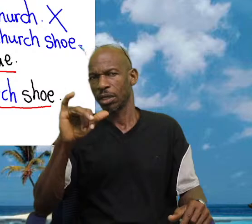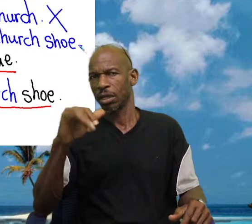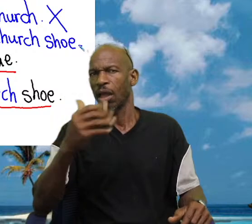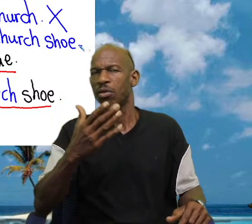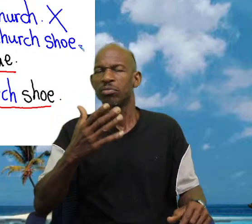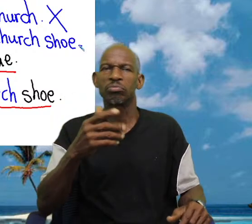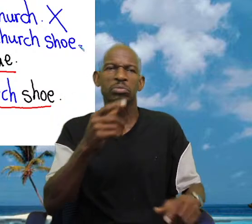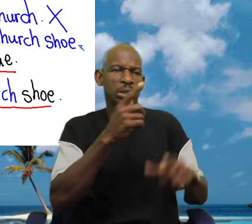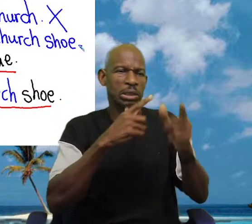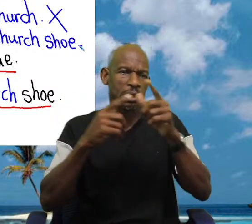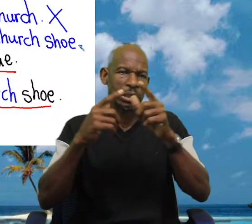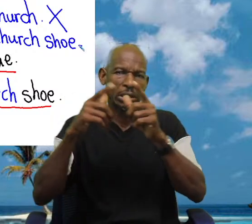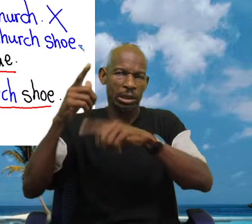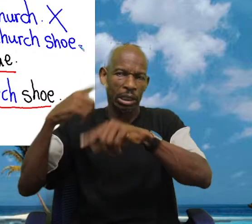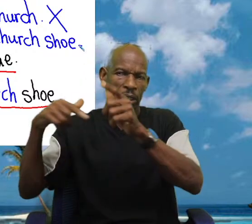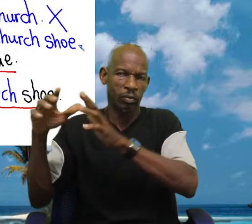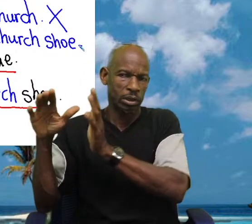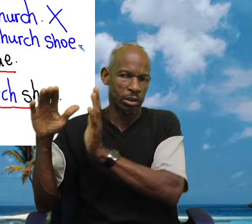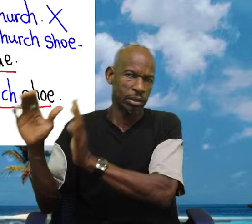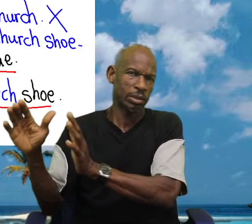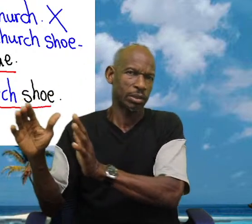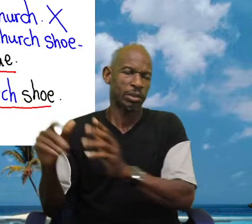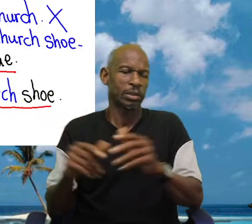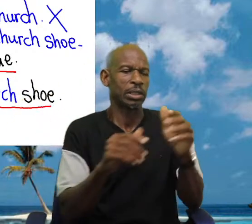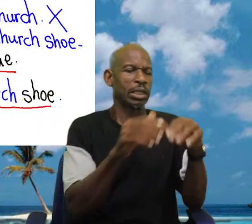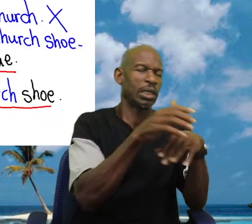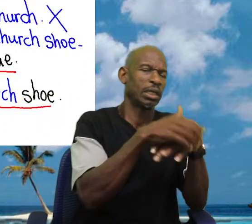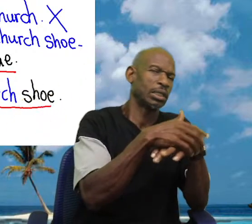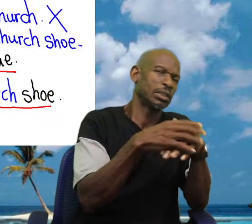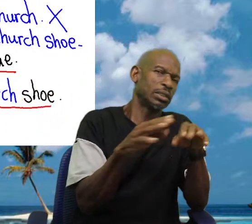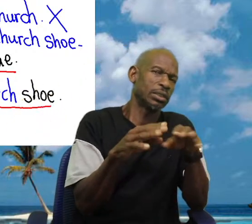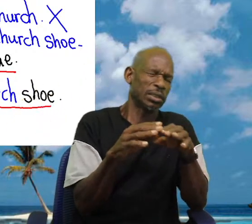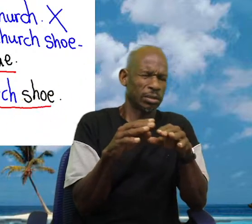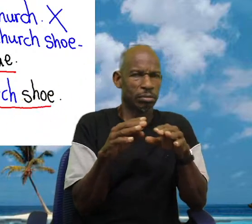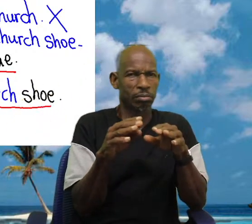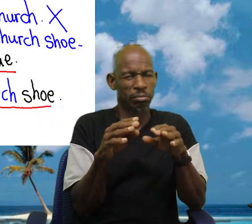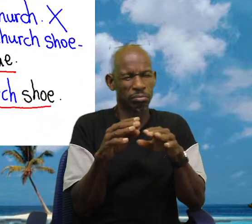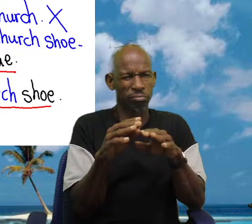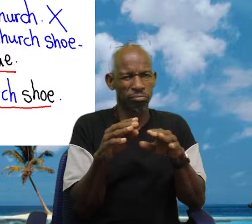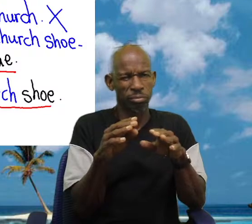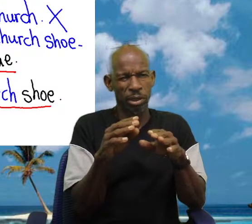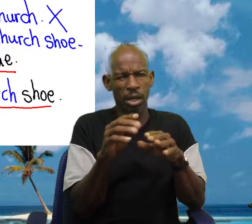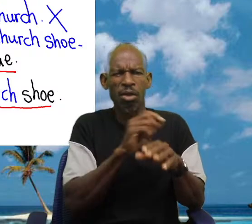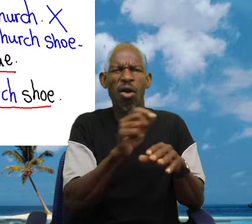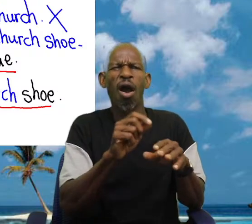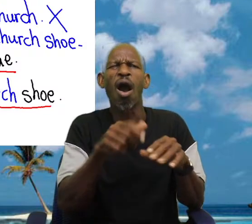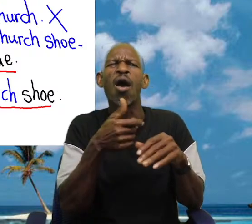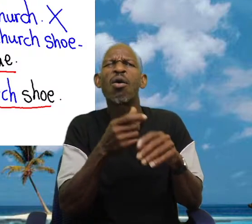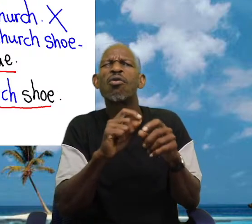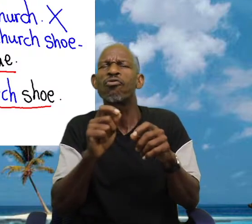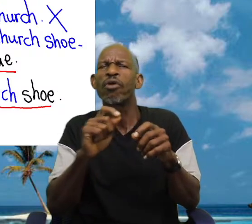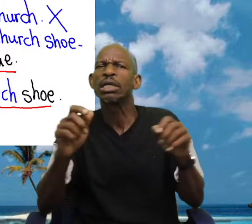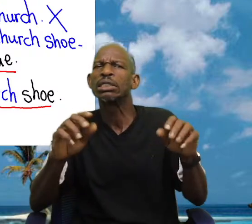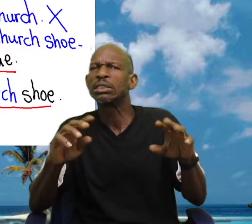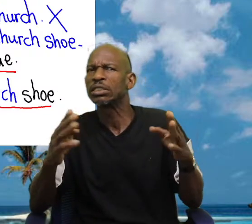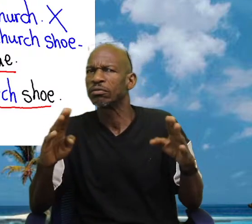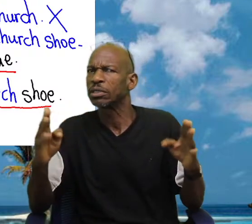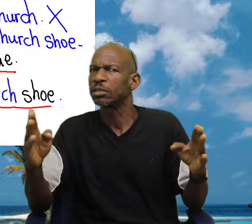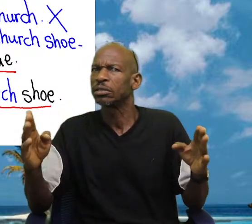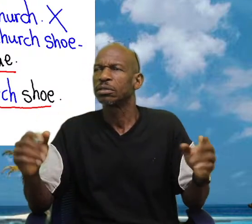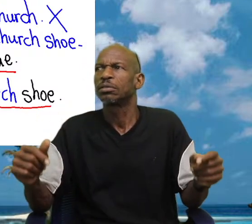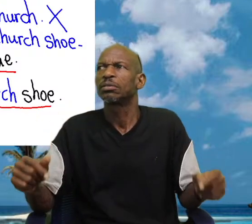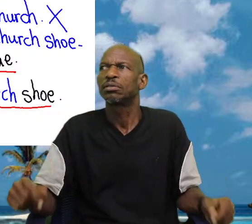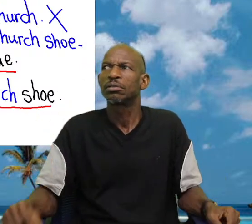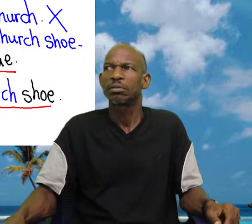Sign language, we dramatize what we do in terms of understanding. We use drama.